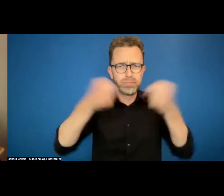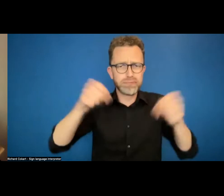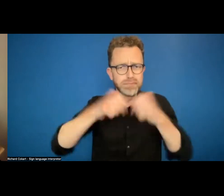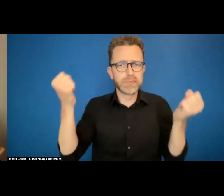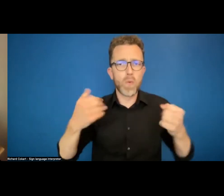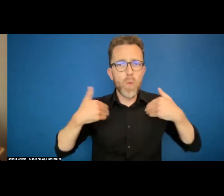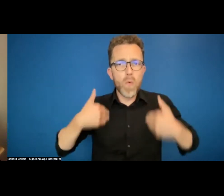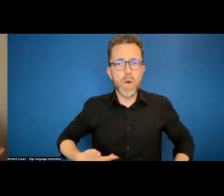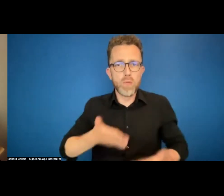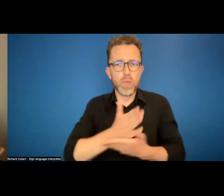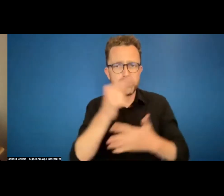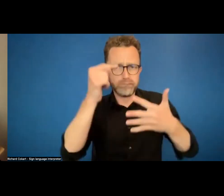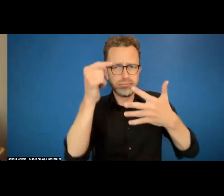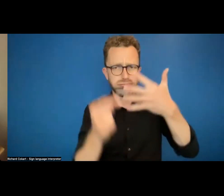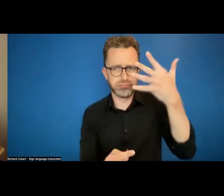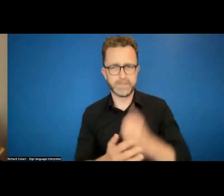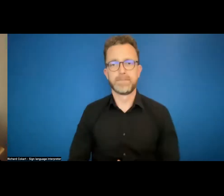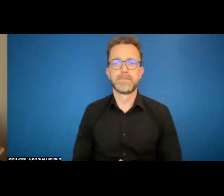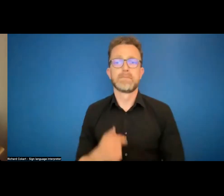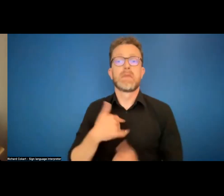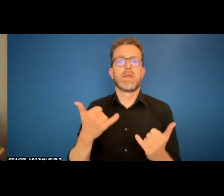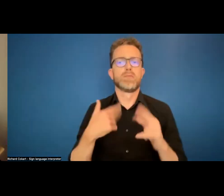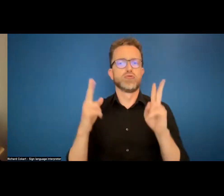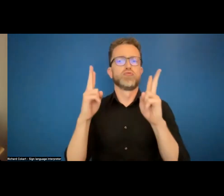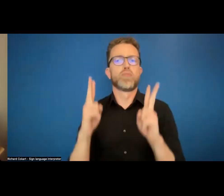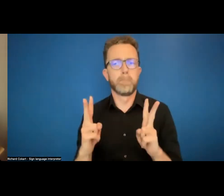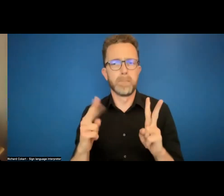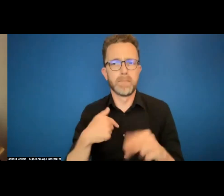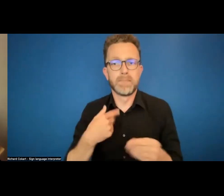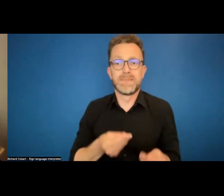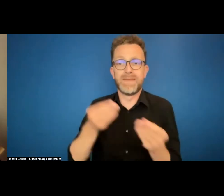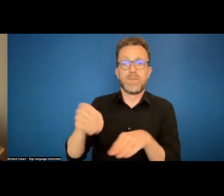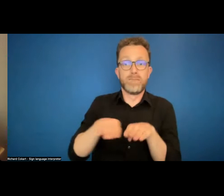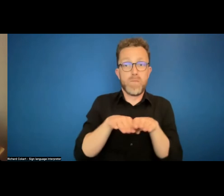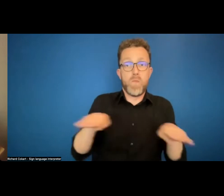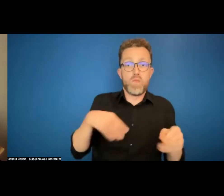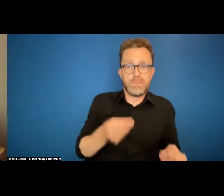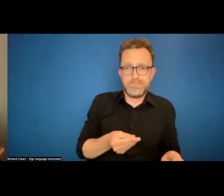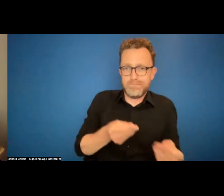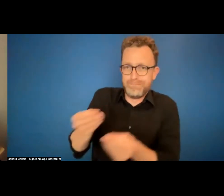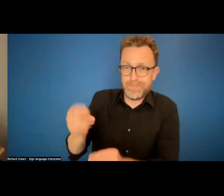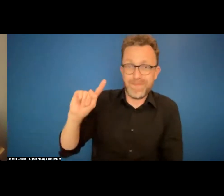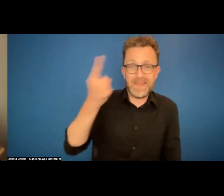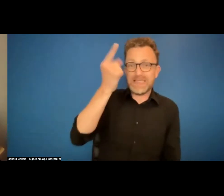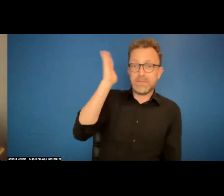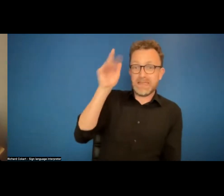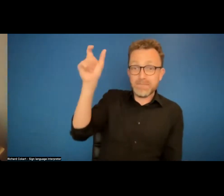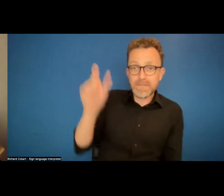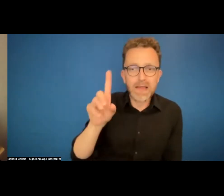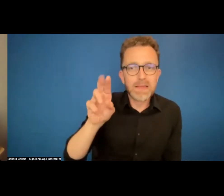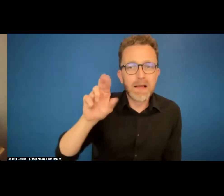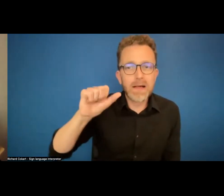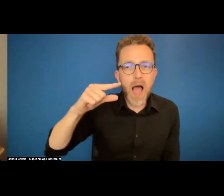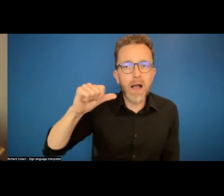Dragana, we know that you've just published two reports on institutions in Ukraine, which are exposing horrific